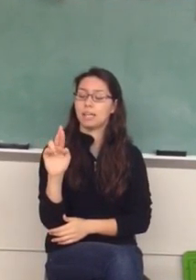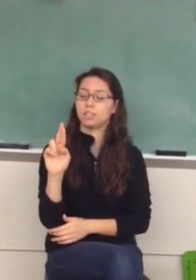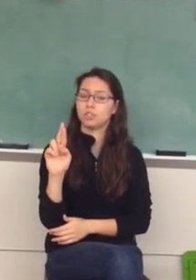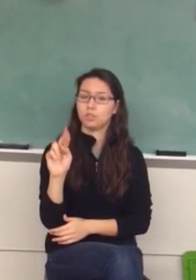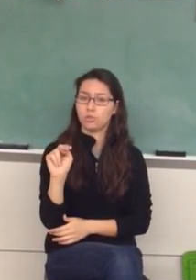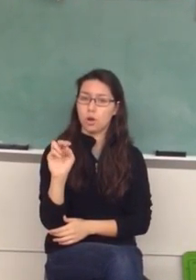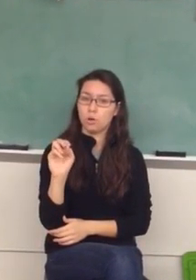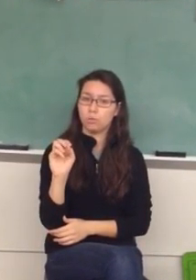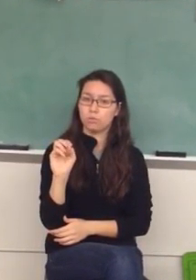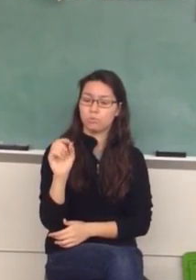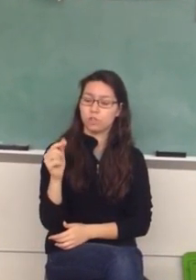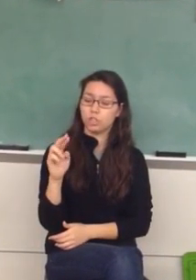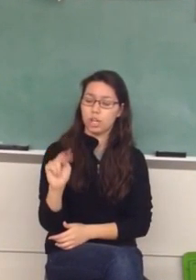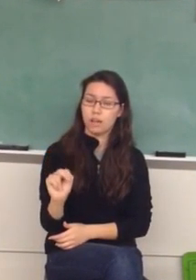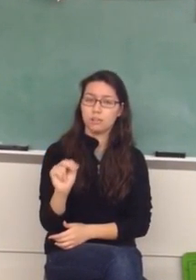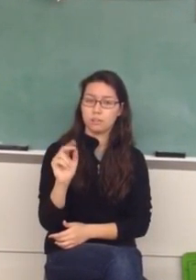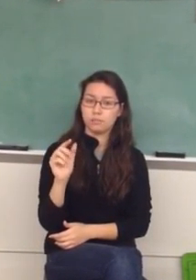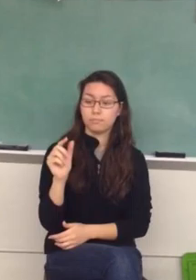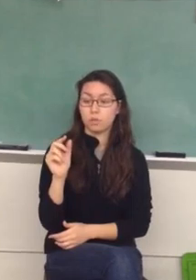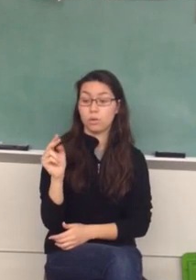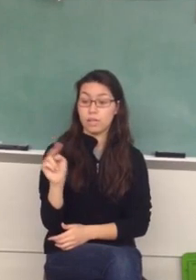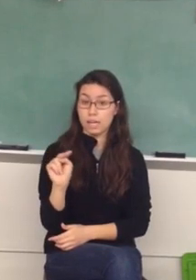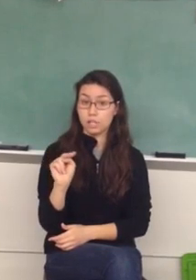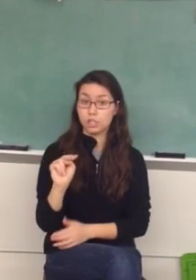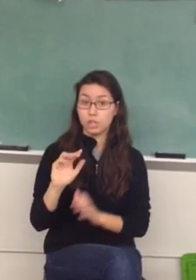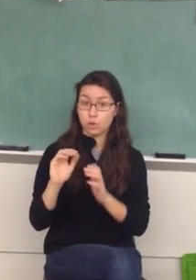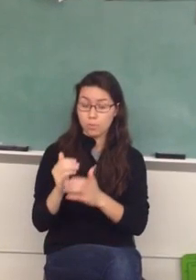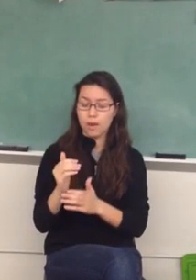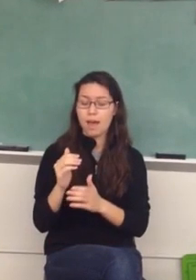16? Oxygen group. Oxygen group. Okay, so you can name those